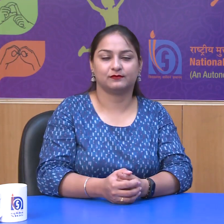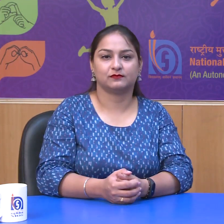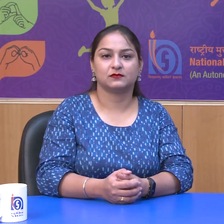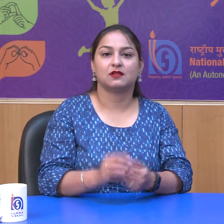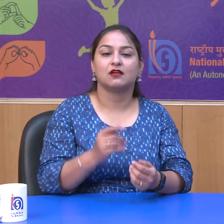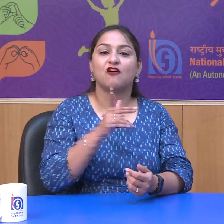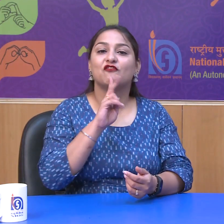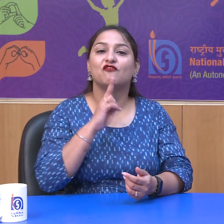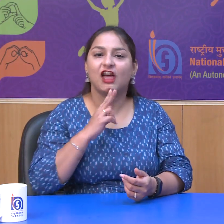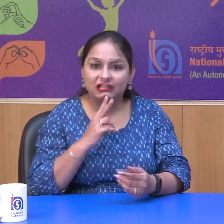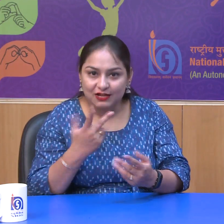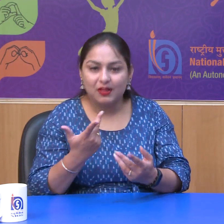vegetables and sugarcane.